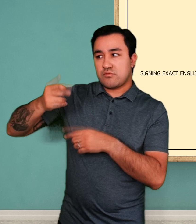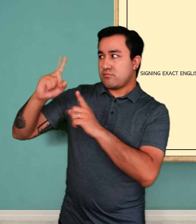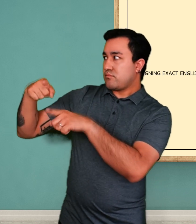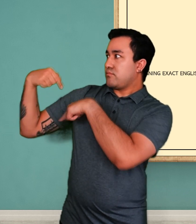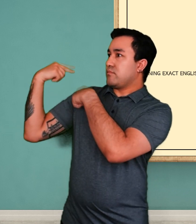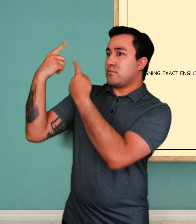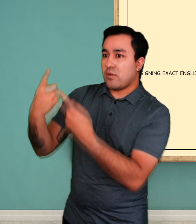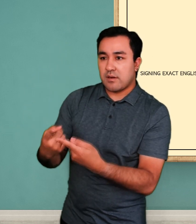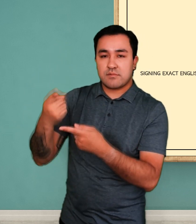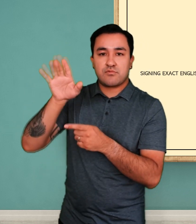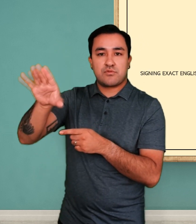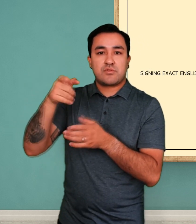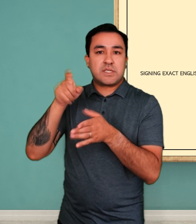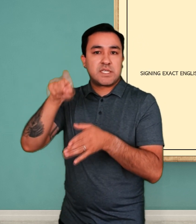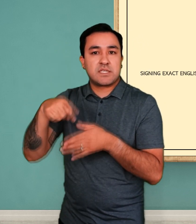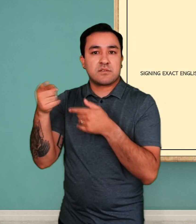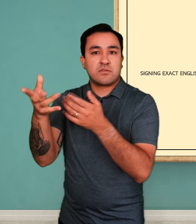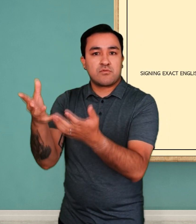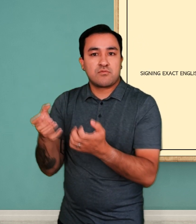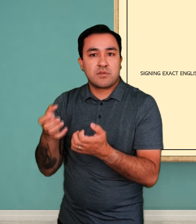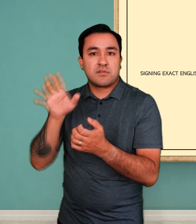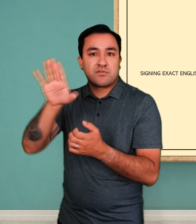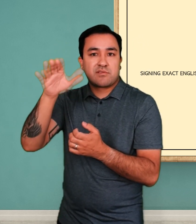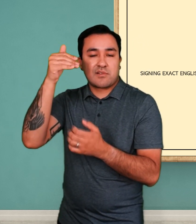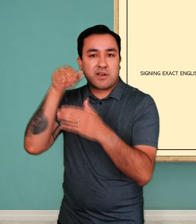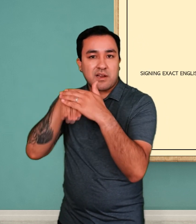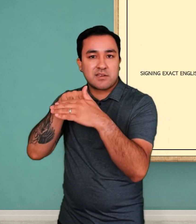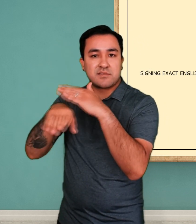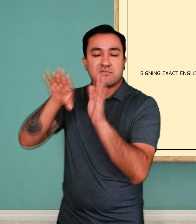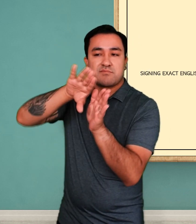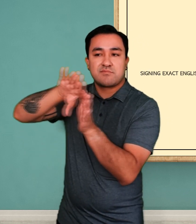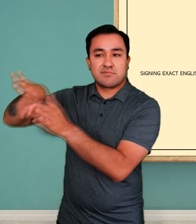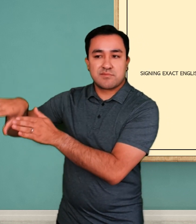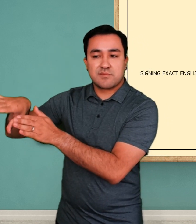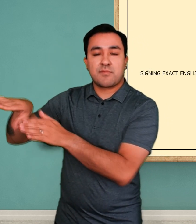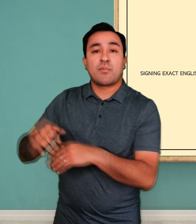neglected. When in the presence of a deaf person, take your time, sign first,